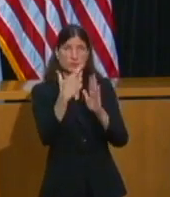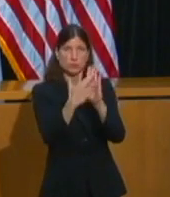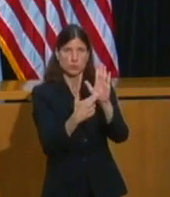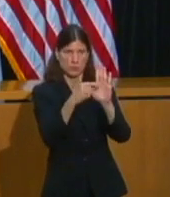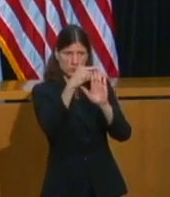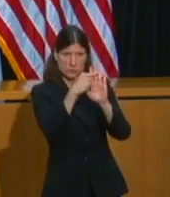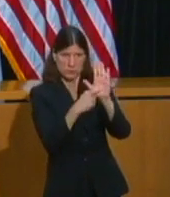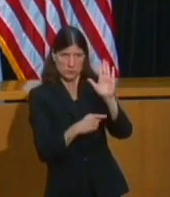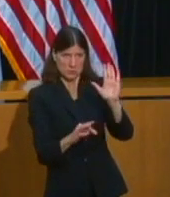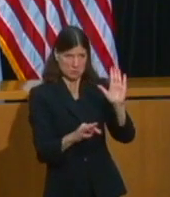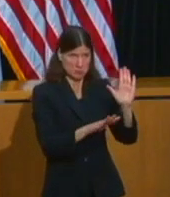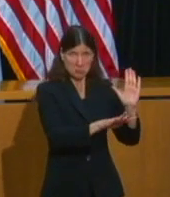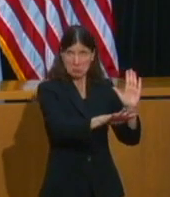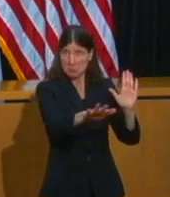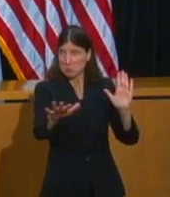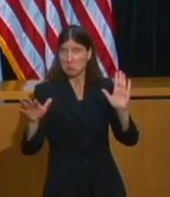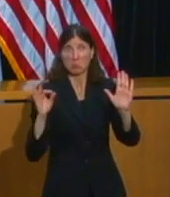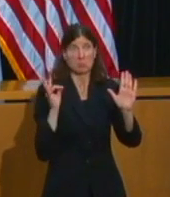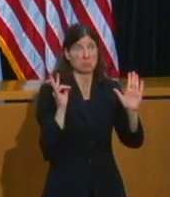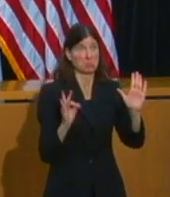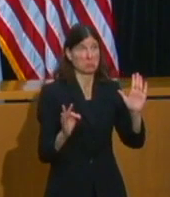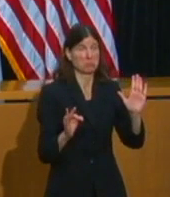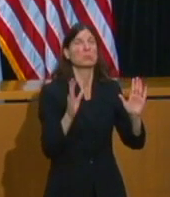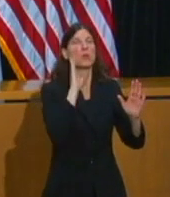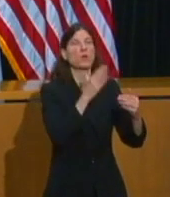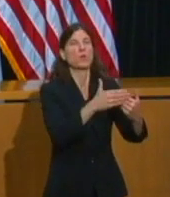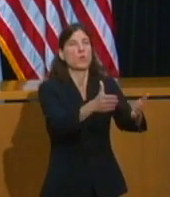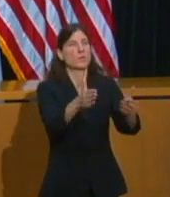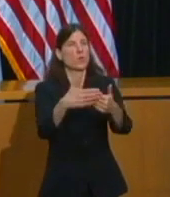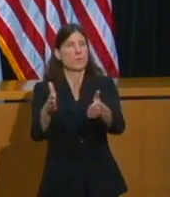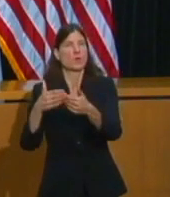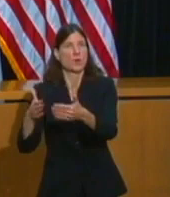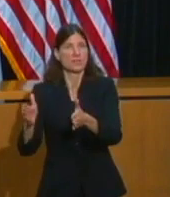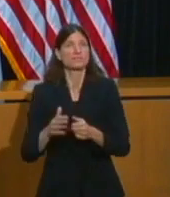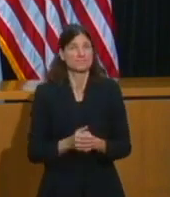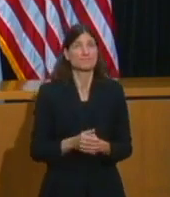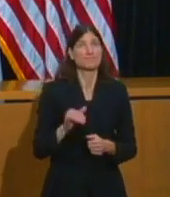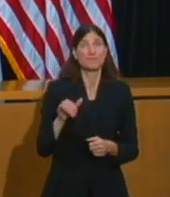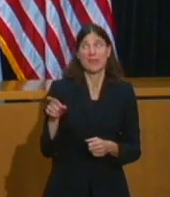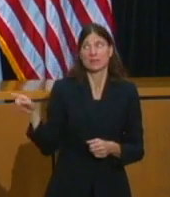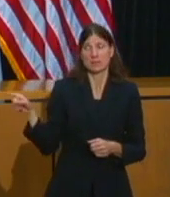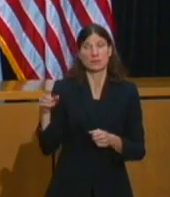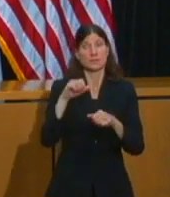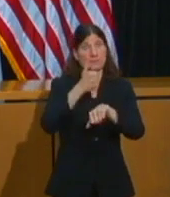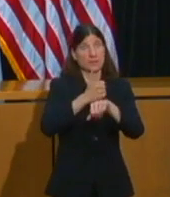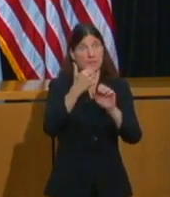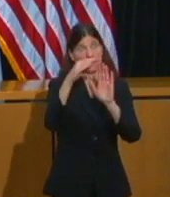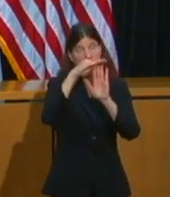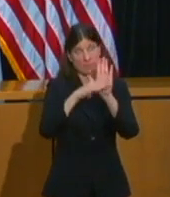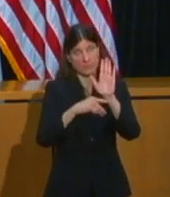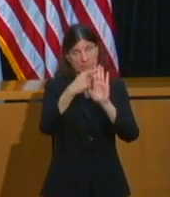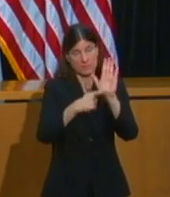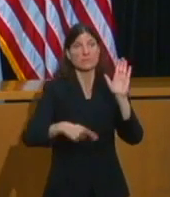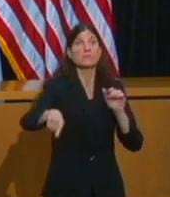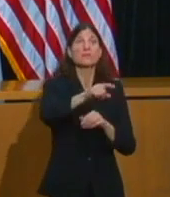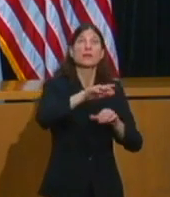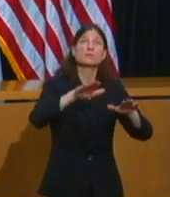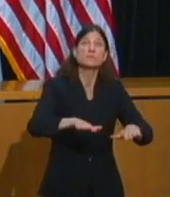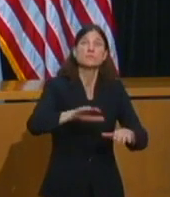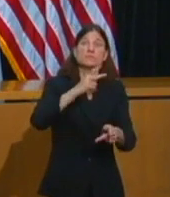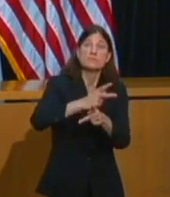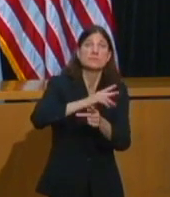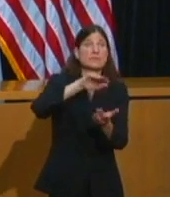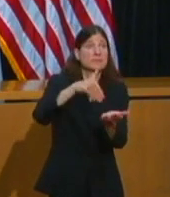These requirements outline the operational shifts that childcare field must make, like all industries, to keep the